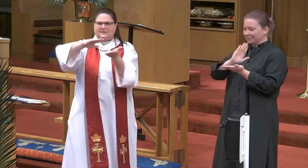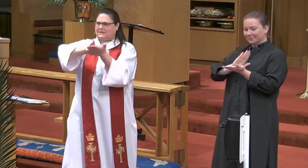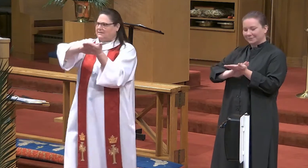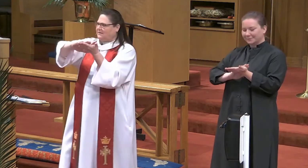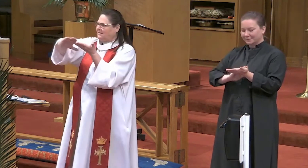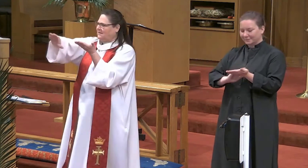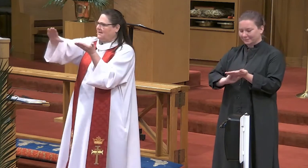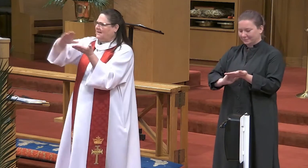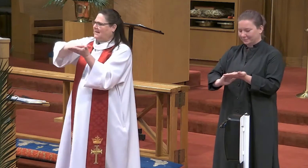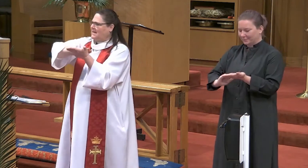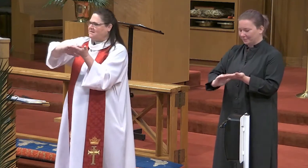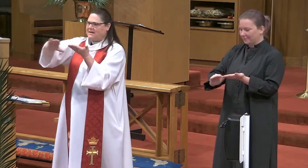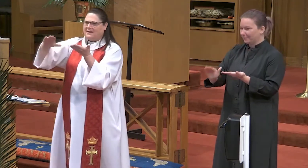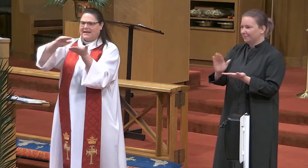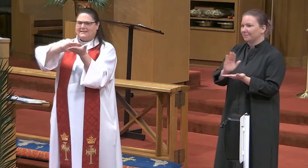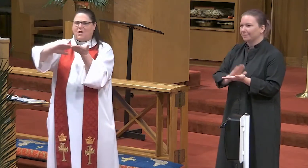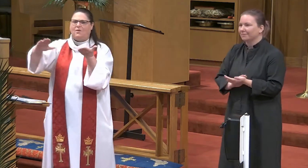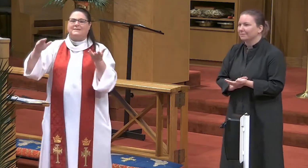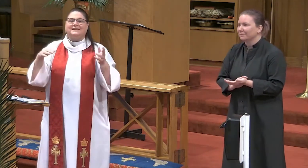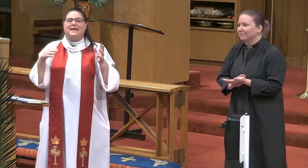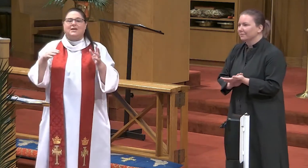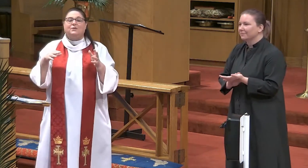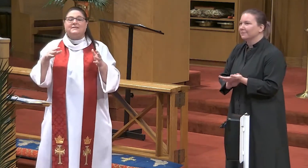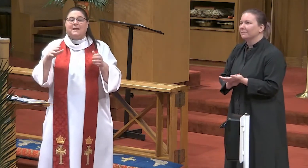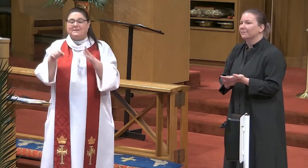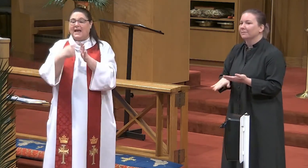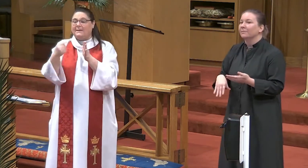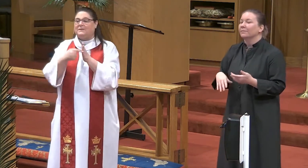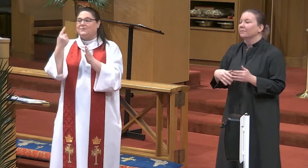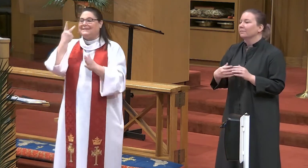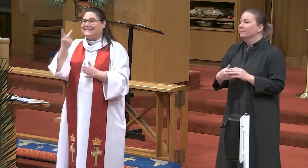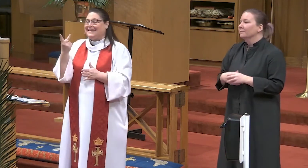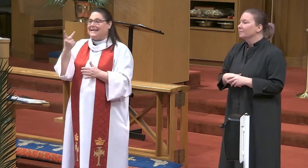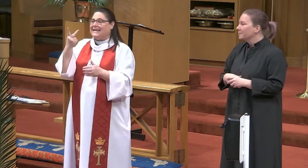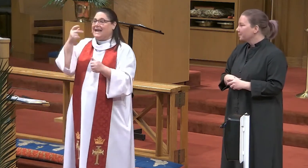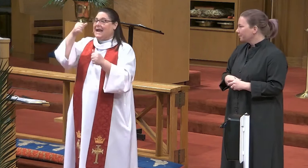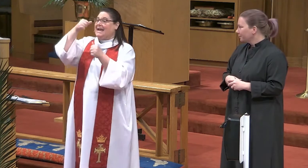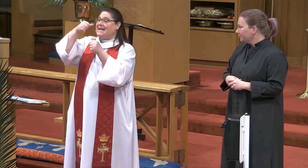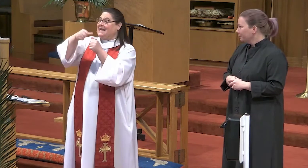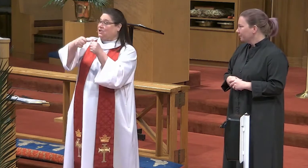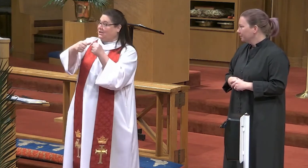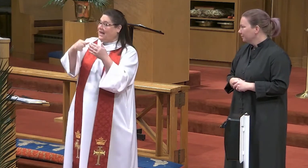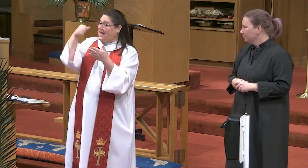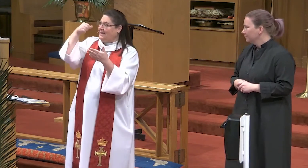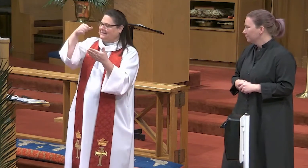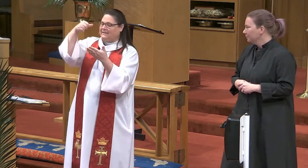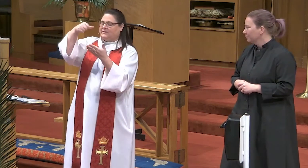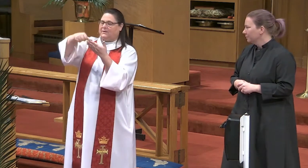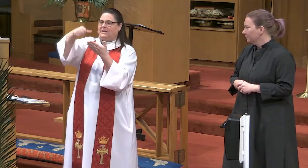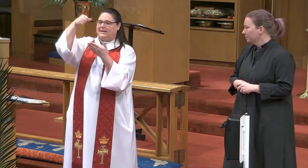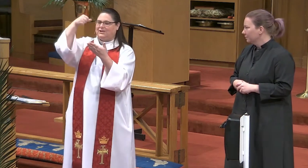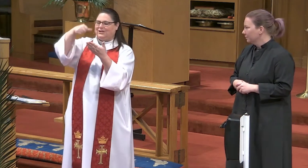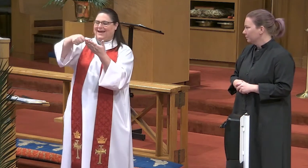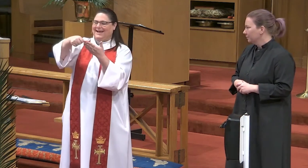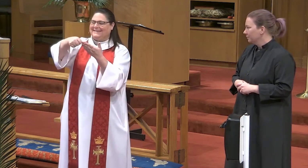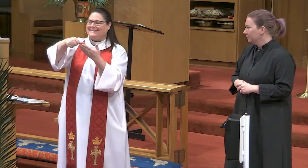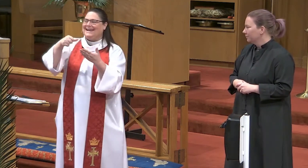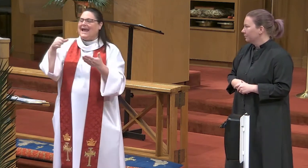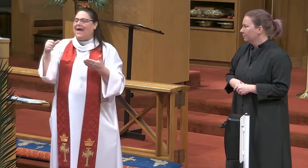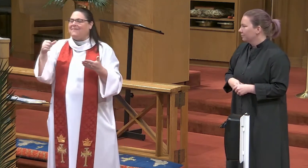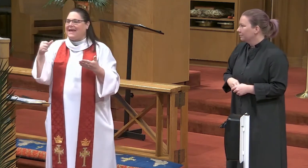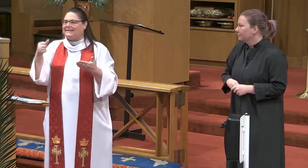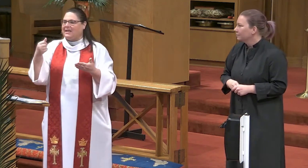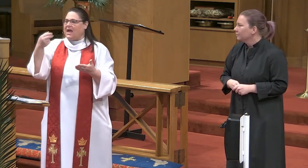nice, clean, yeah, it's all those things. You sometimes will see it initialized, this one,